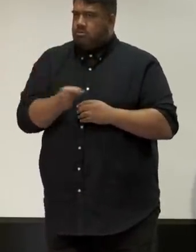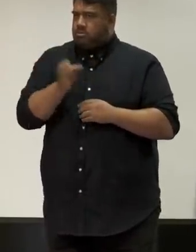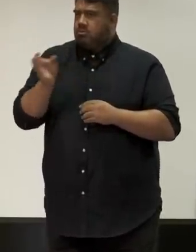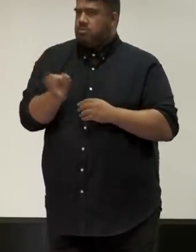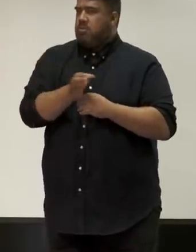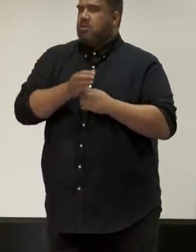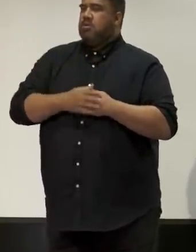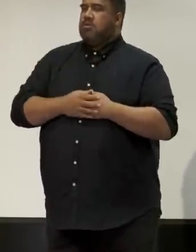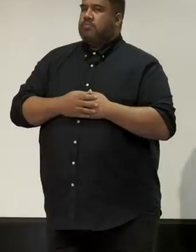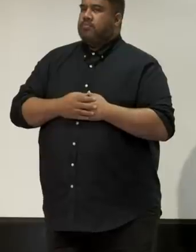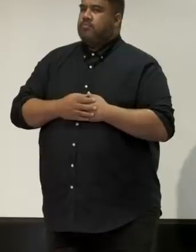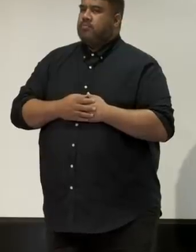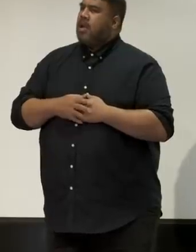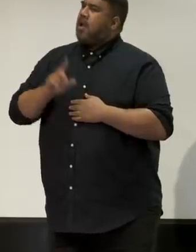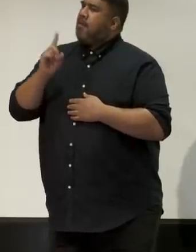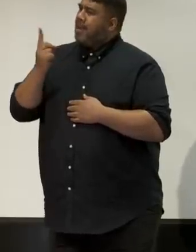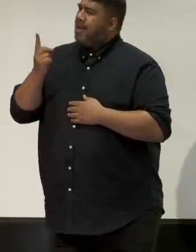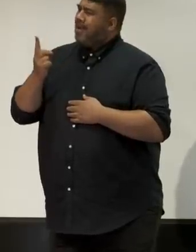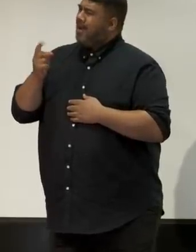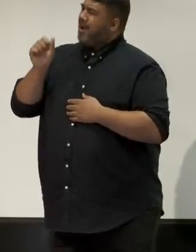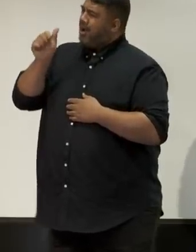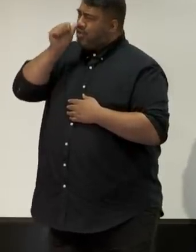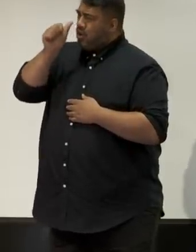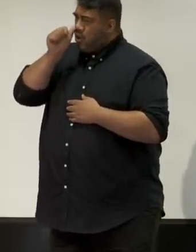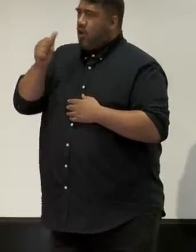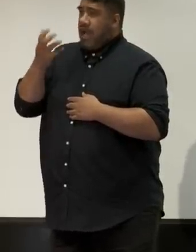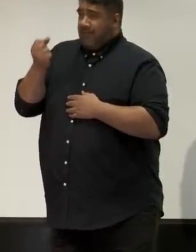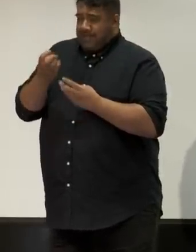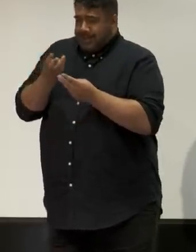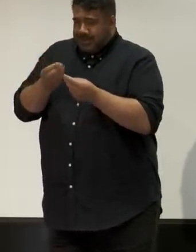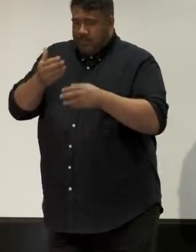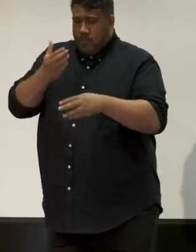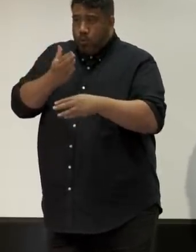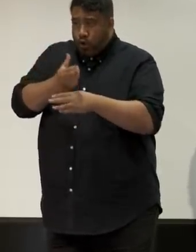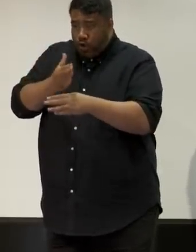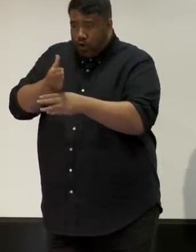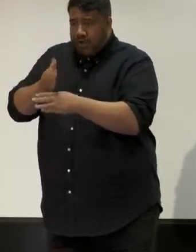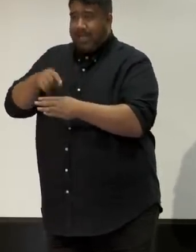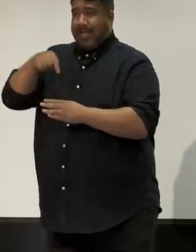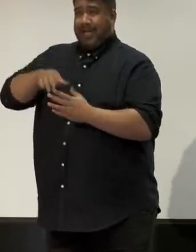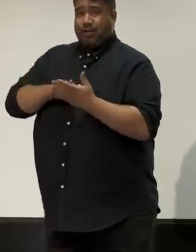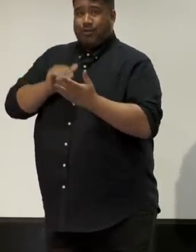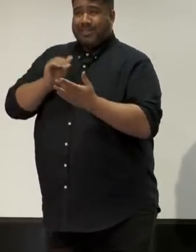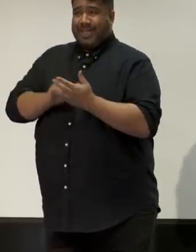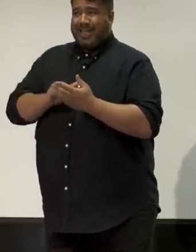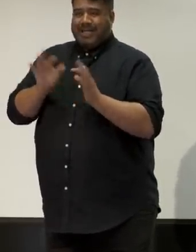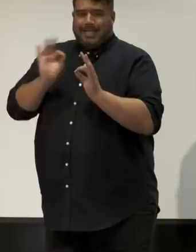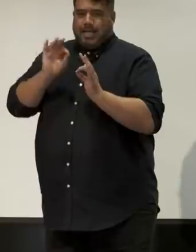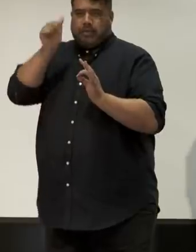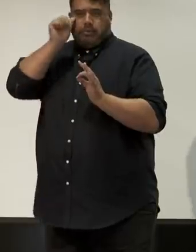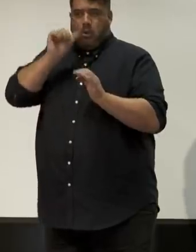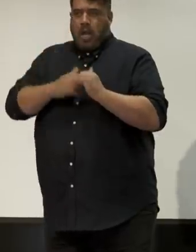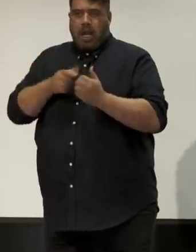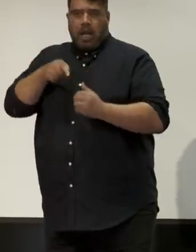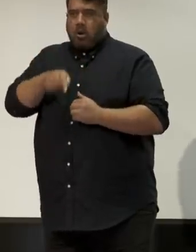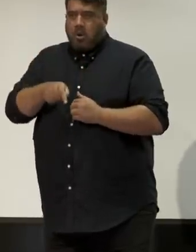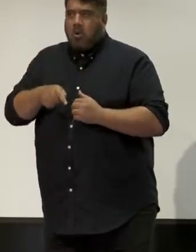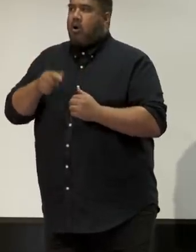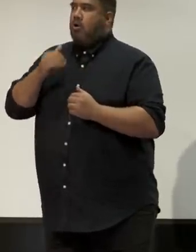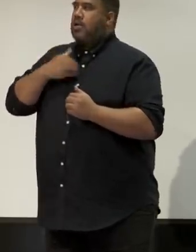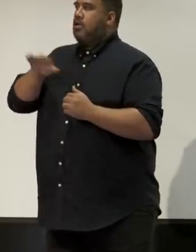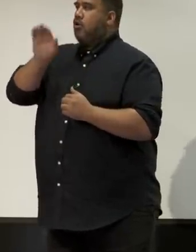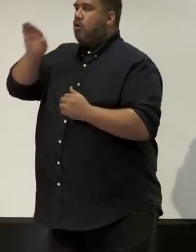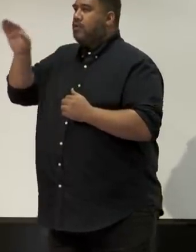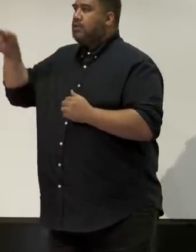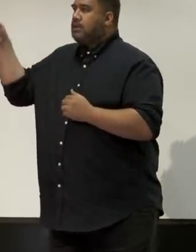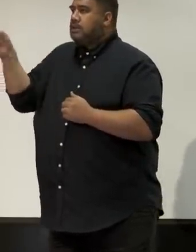actually there are a number of specialised areas where those expertise actually do sit offshore. It'll be individuals often who come in for a short period